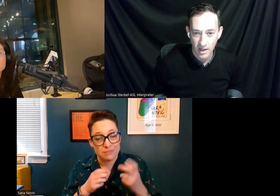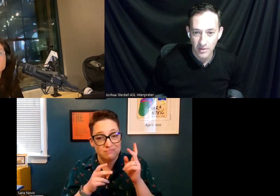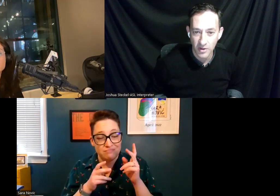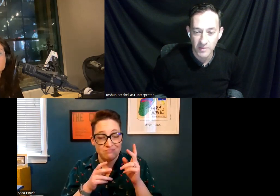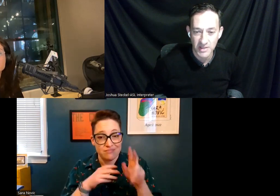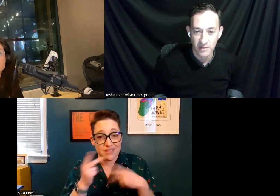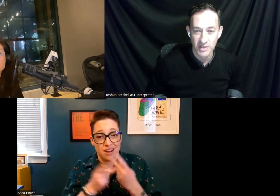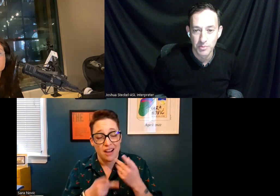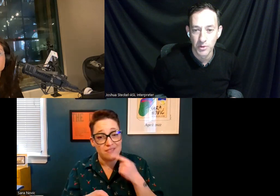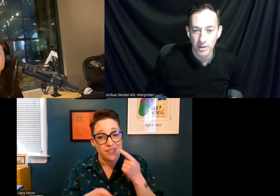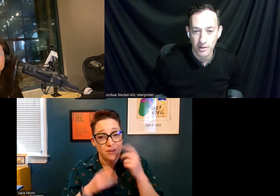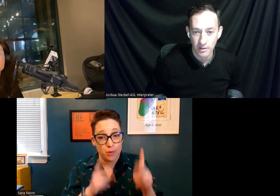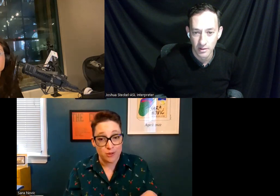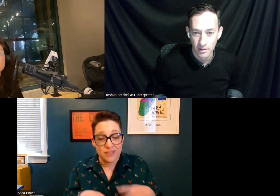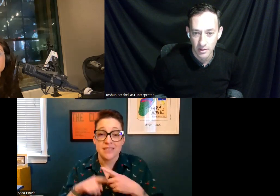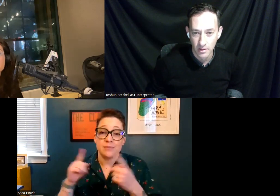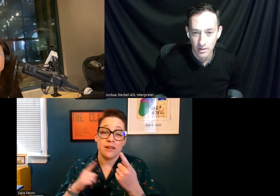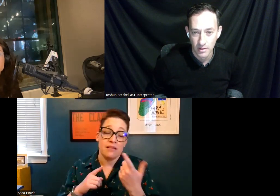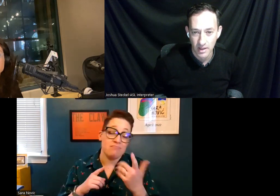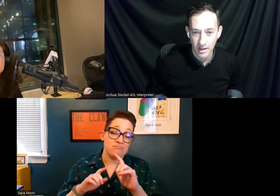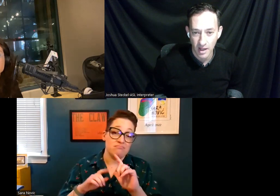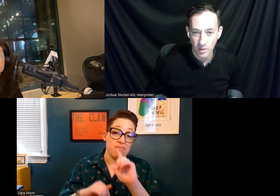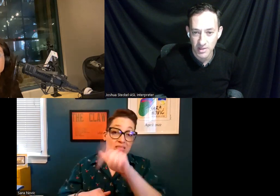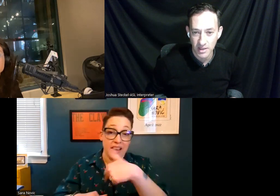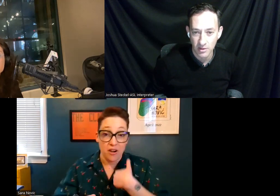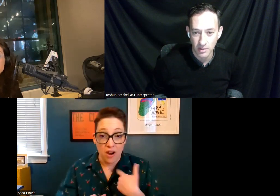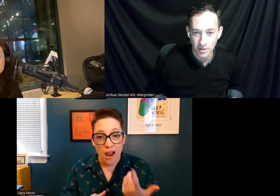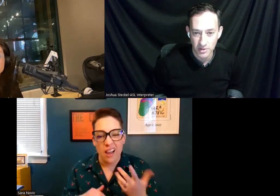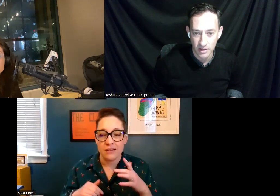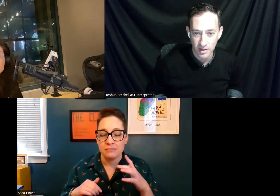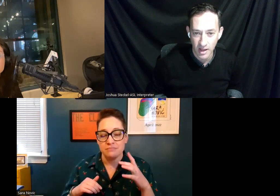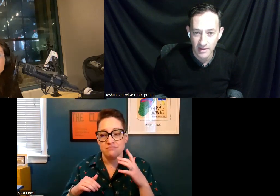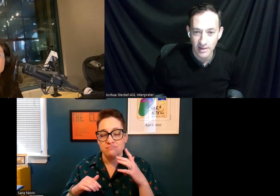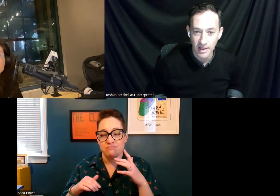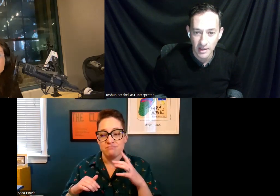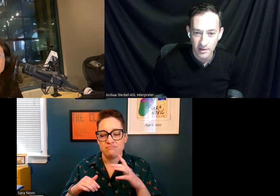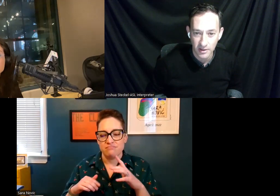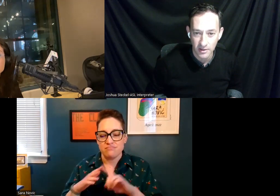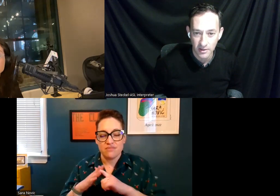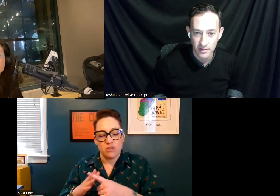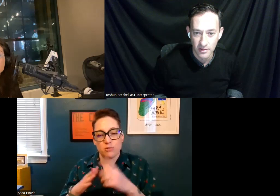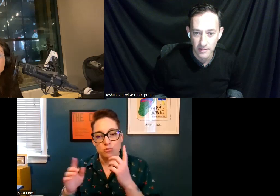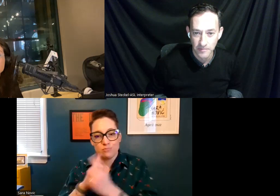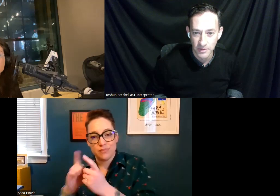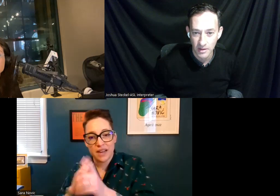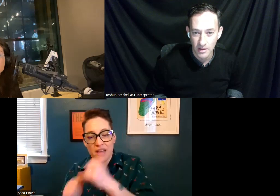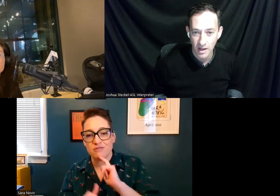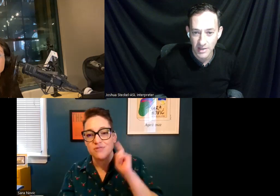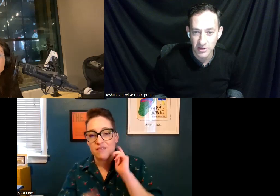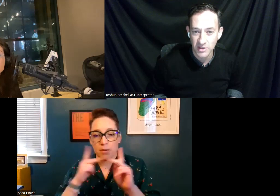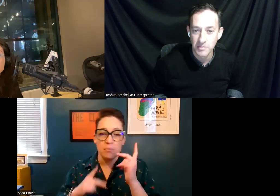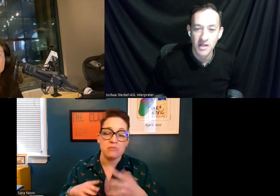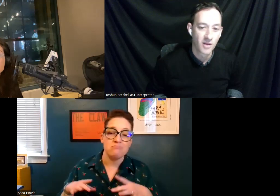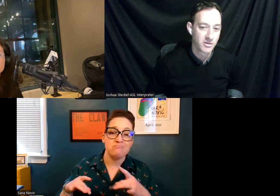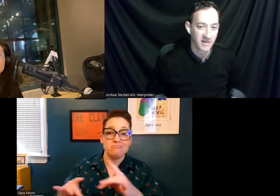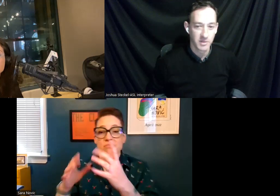And I thought of myself as broken. I wasn't a hearing person. And later, I started